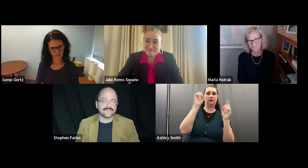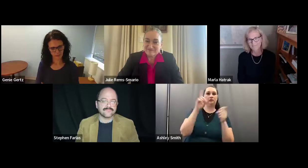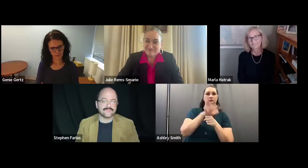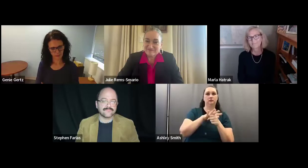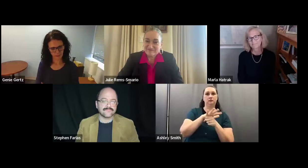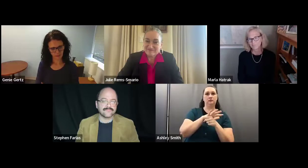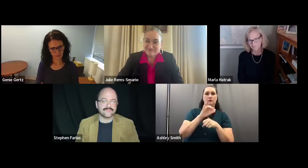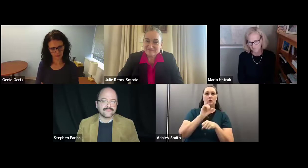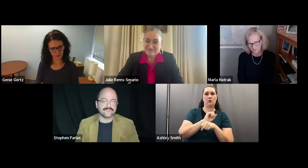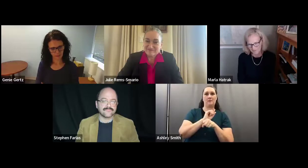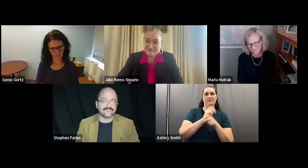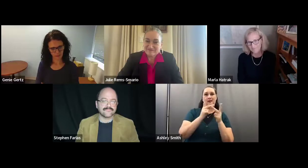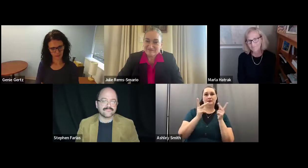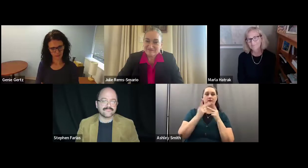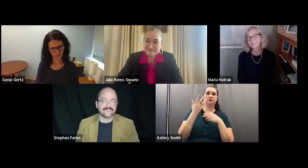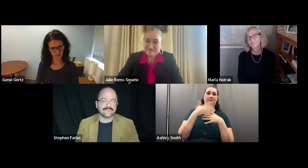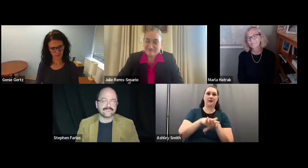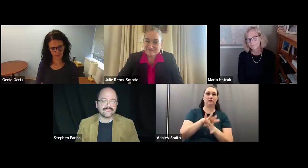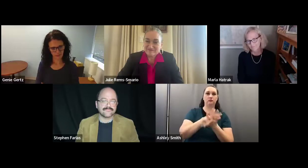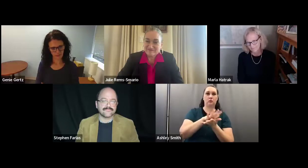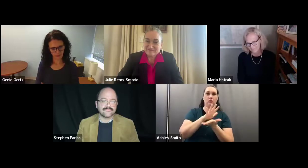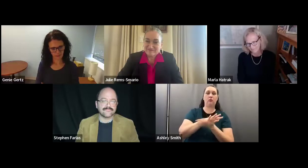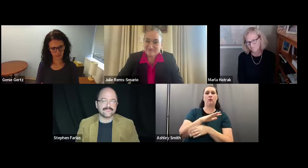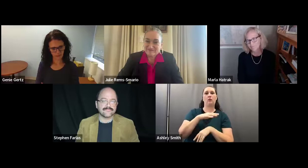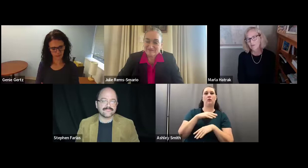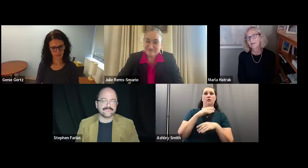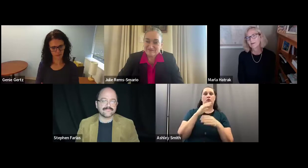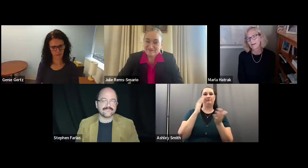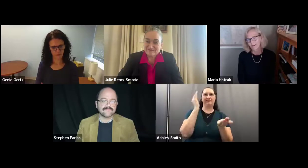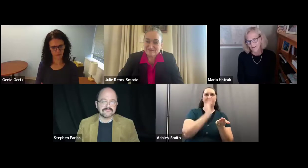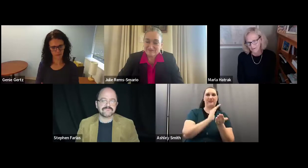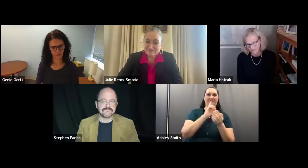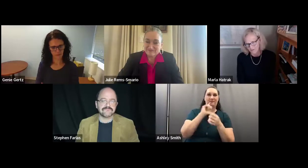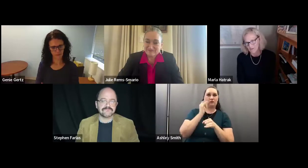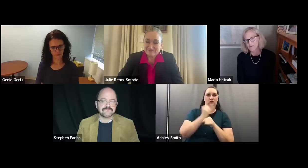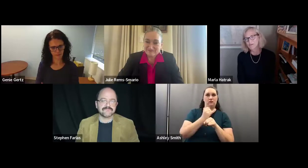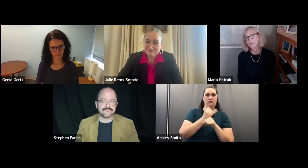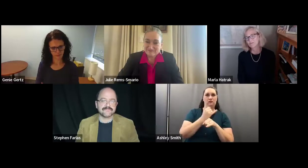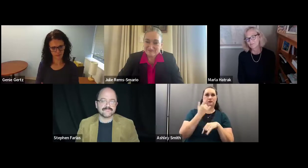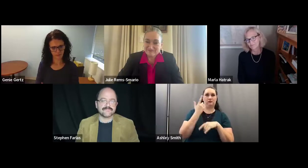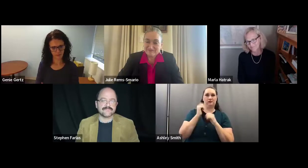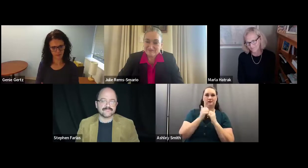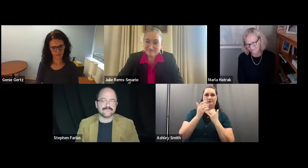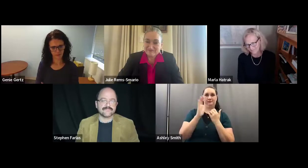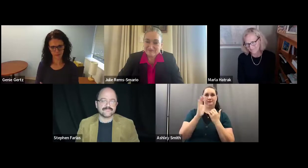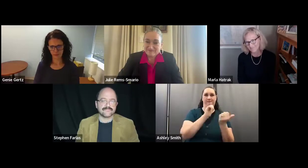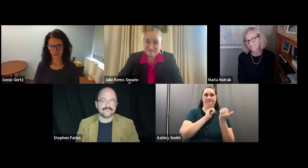language in education and in the workplace, in mainstream school? So that